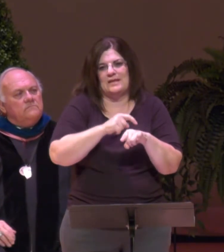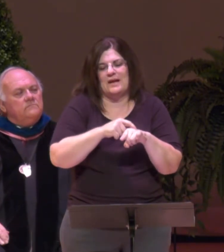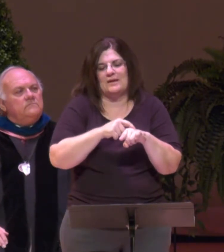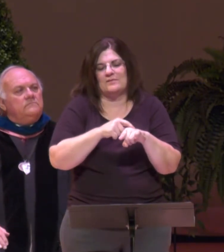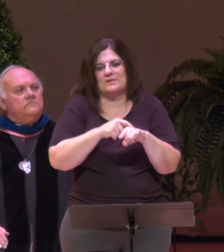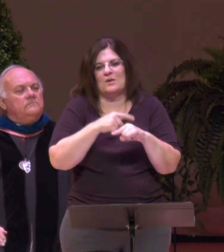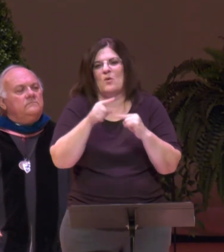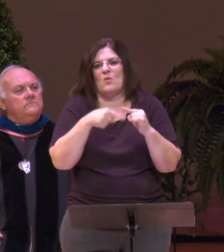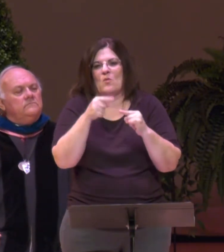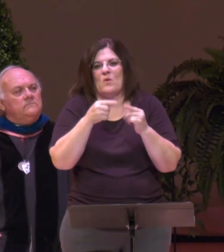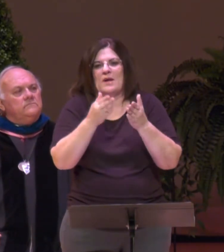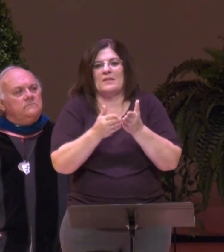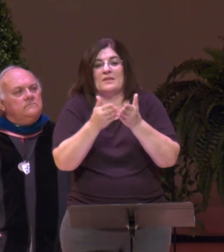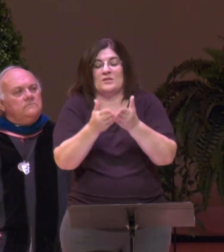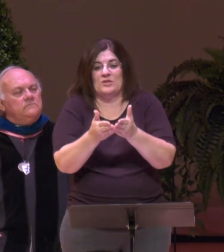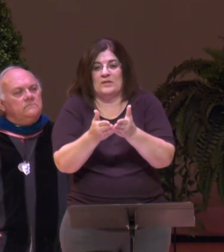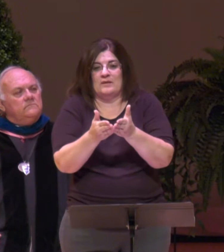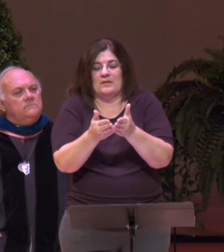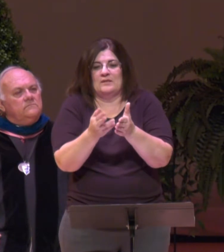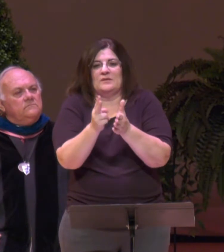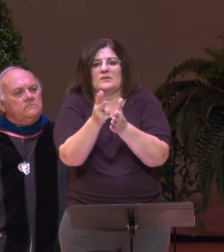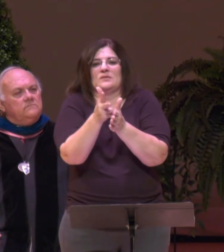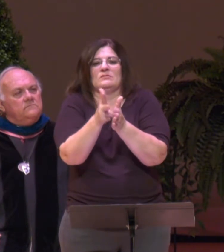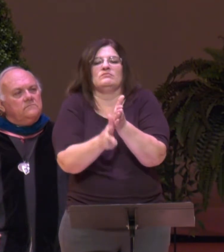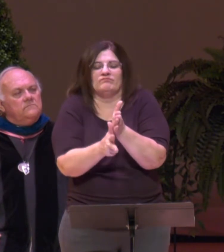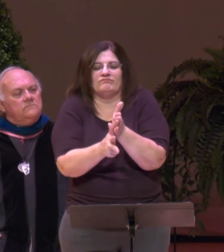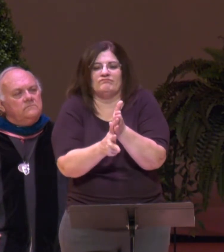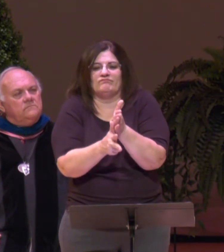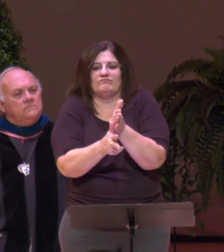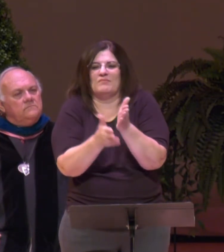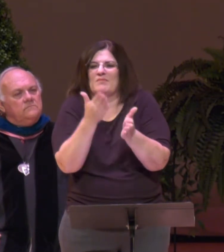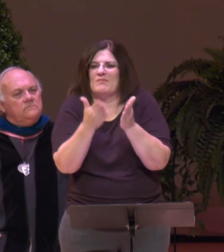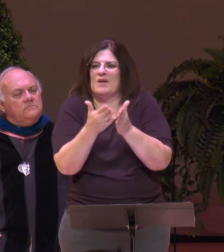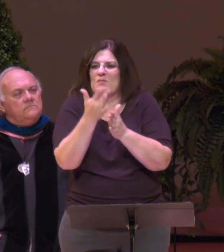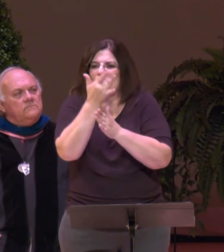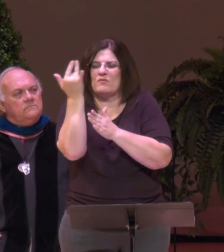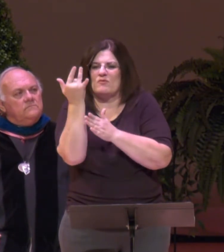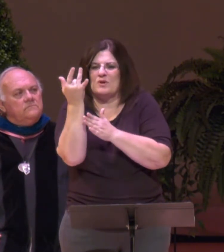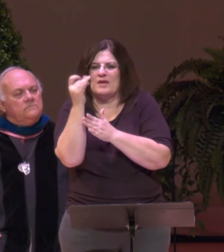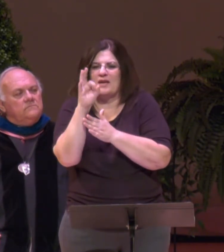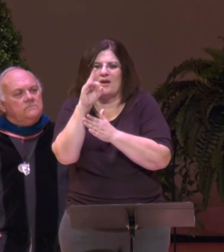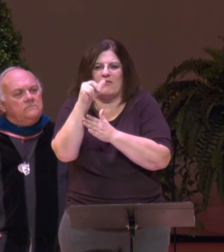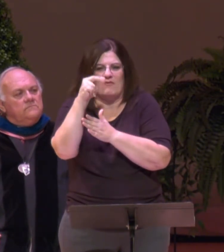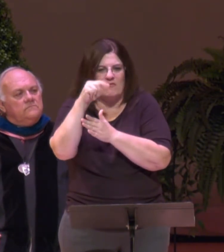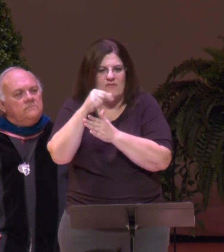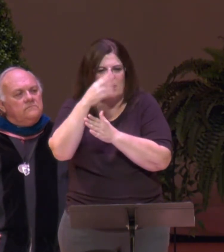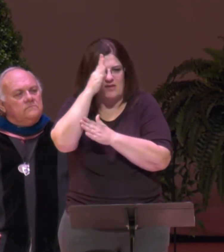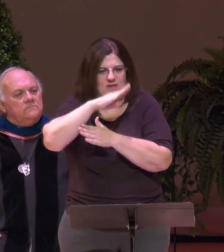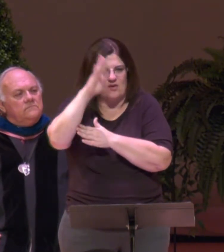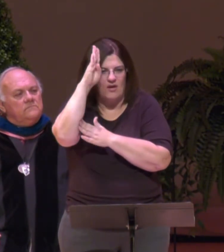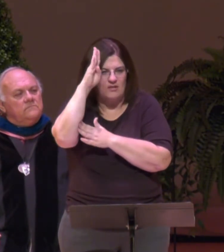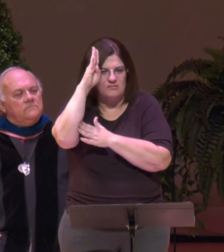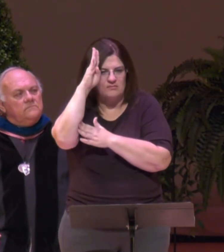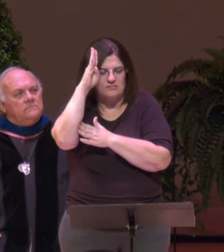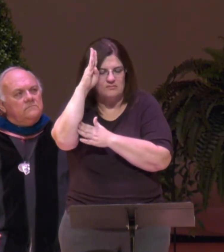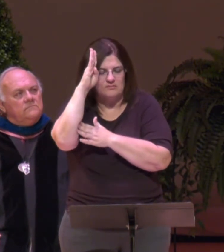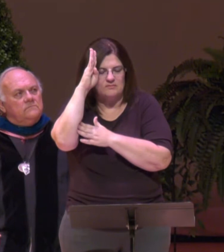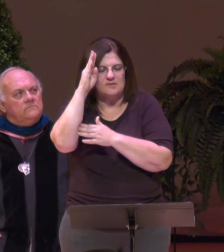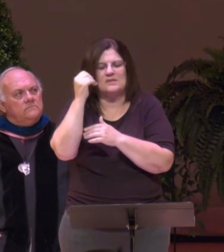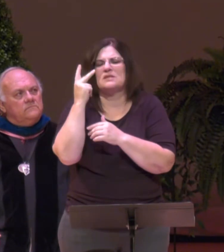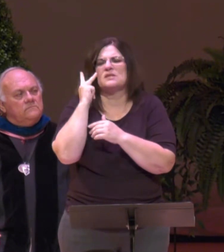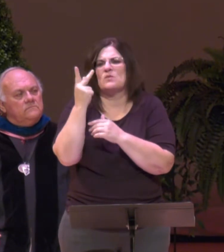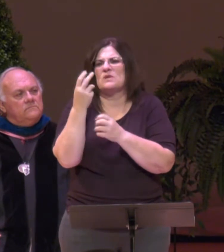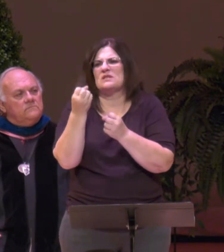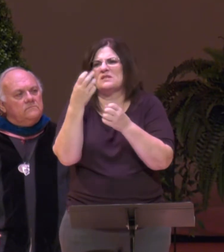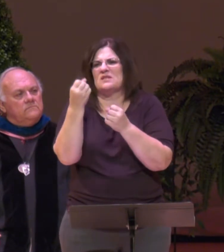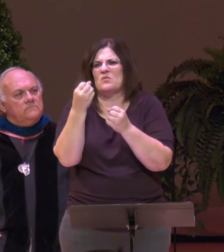when our ship is grounded, that we may forget about our faith and our faith in God. We see such lack of trust and faith even in Jesus'